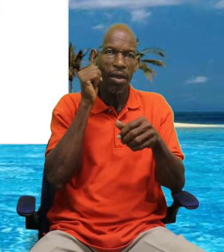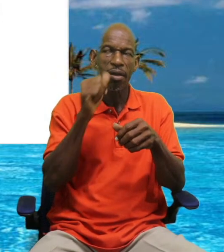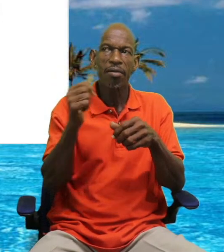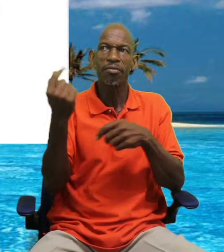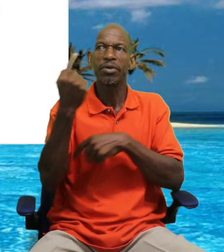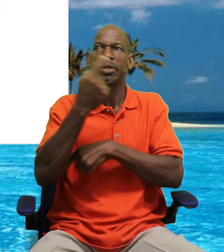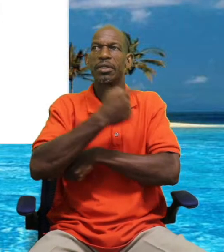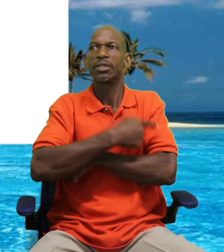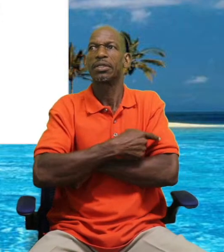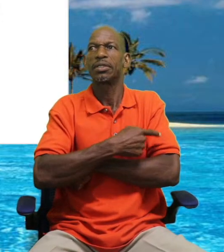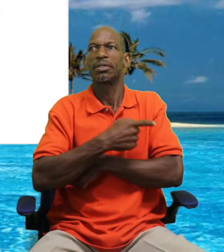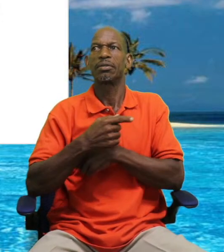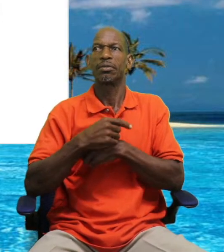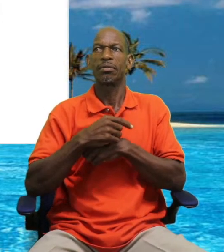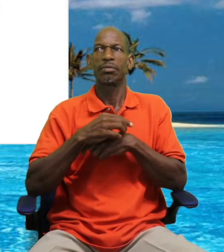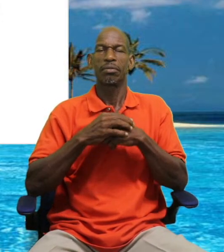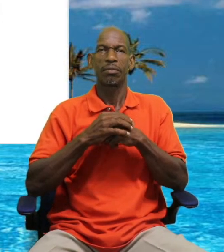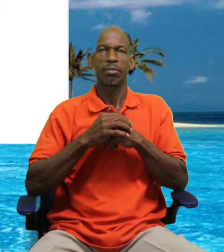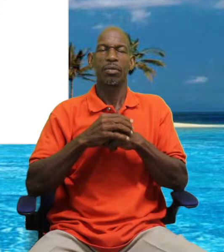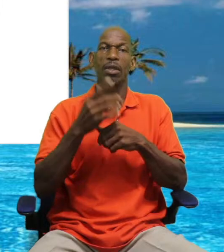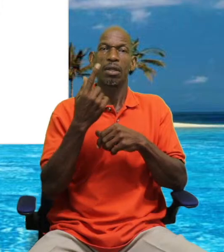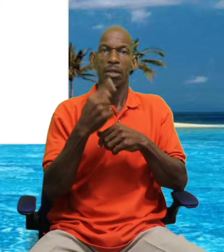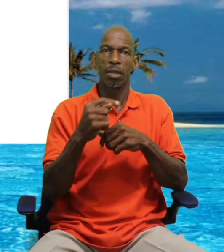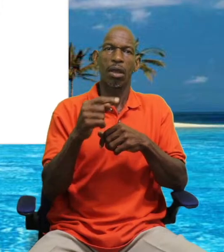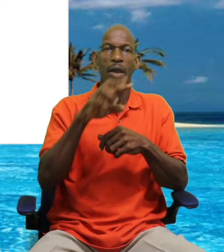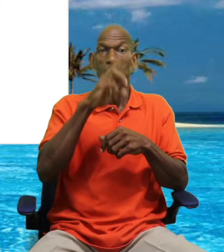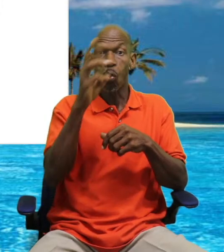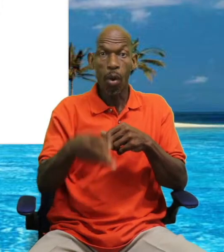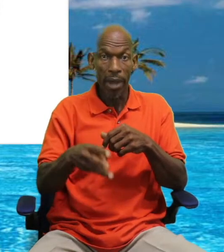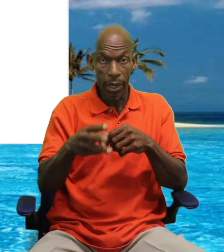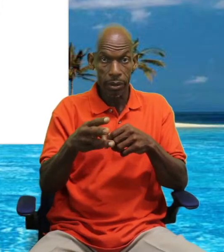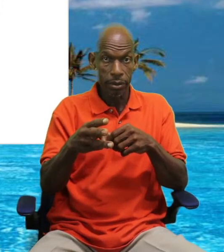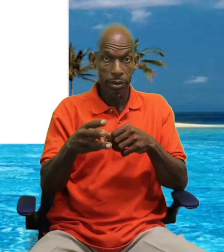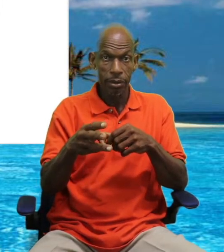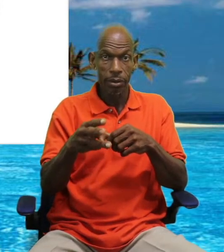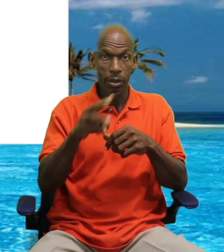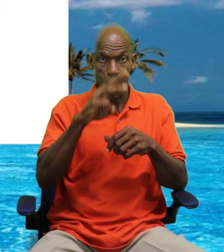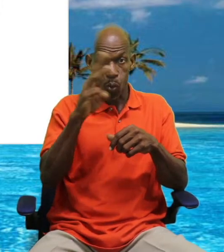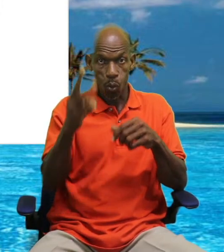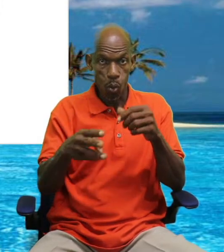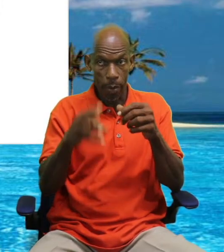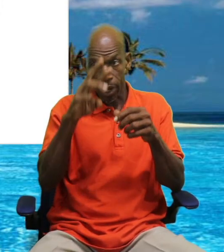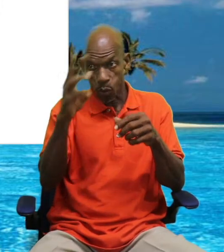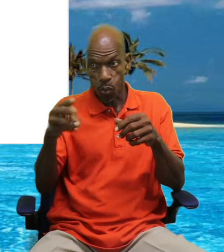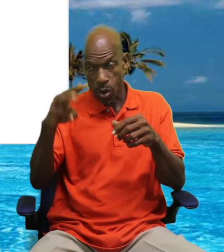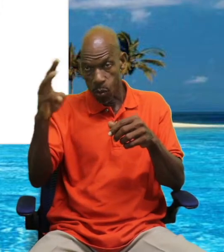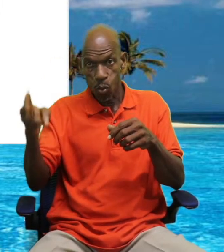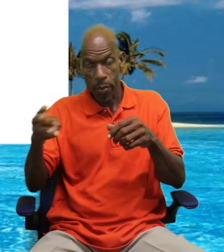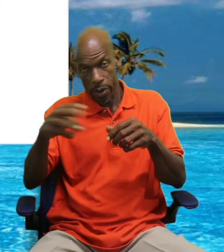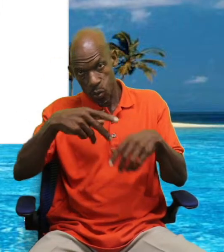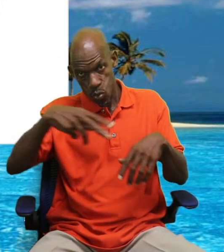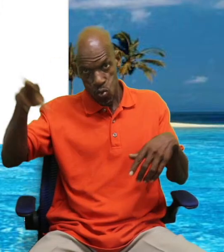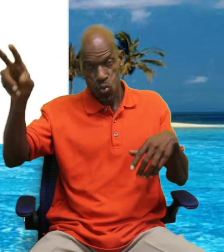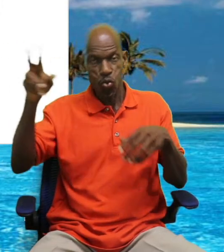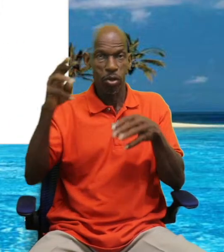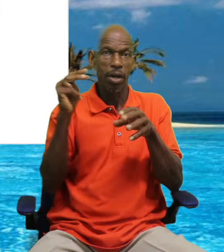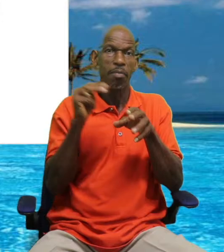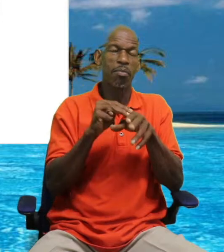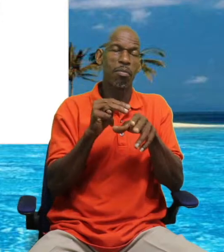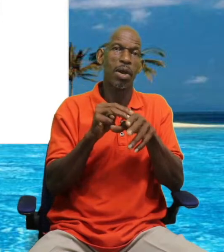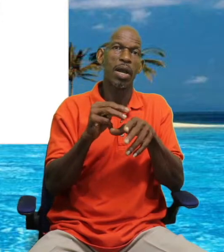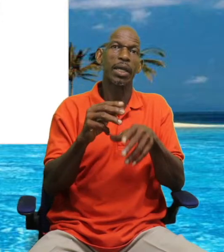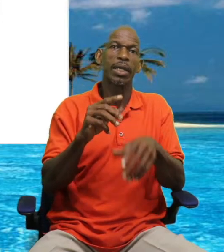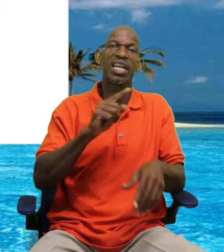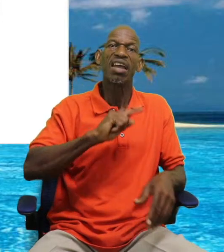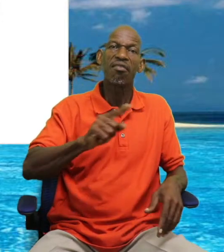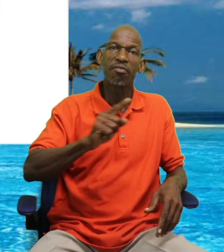here. The woman go to the market every day. The subject will